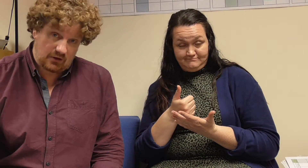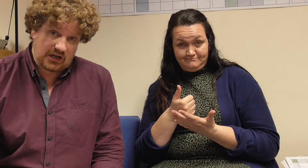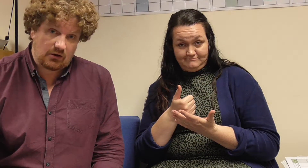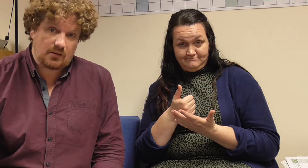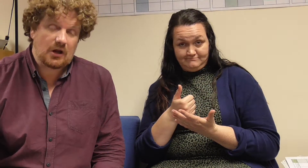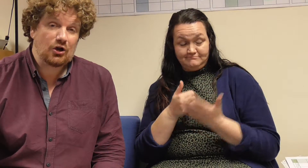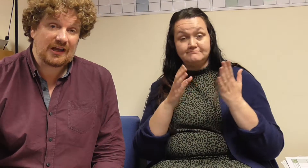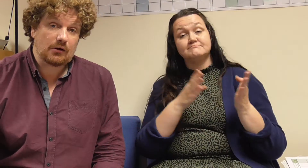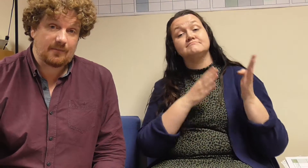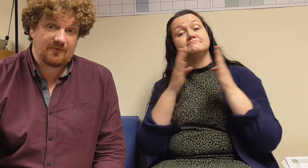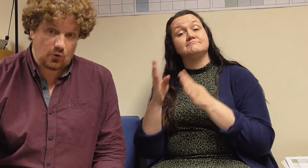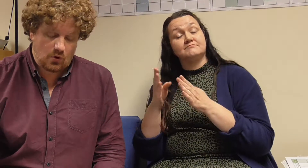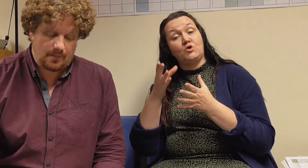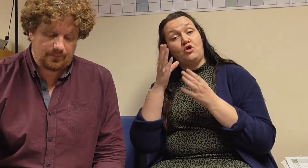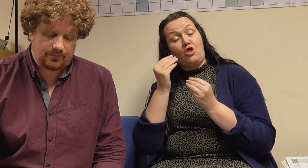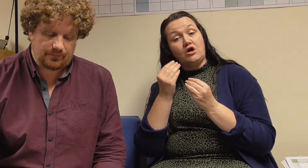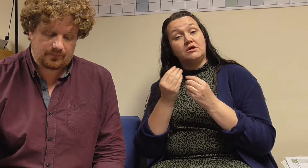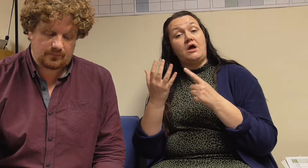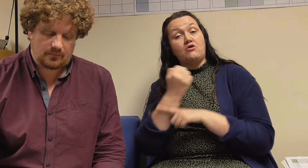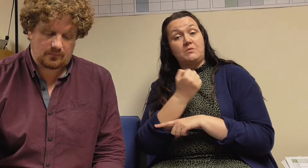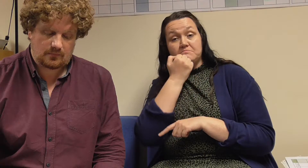The next learning outcome 4,